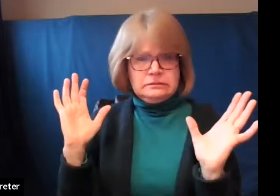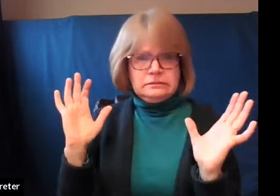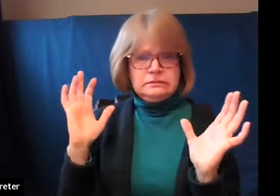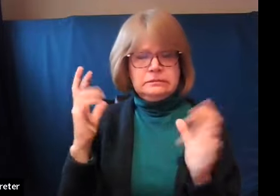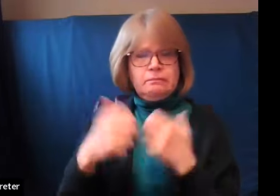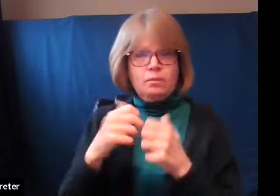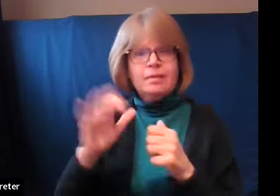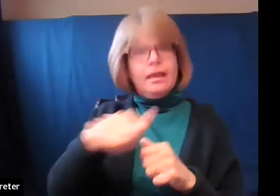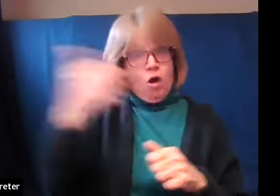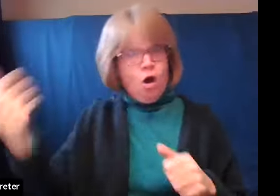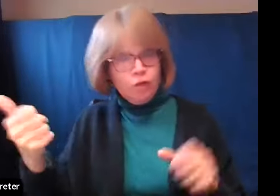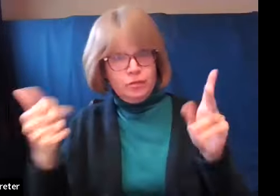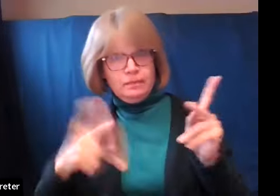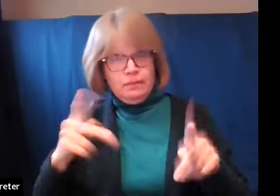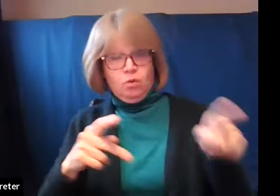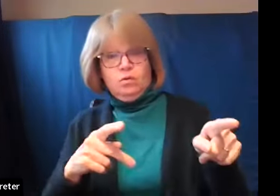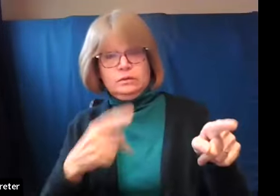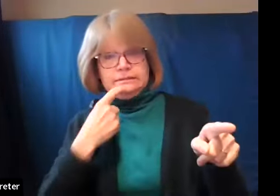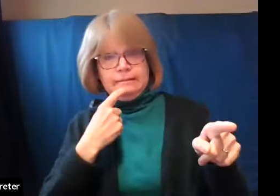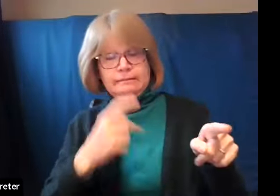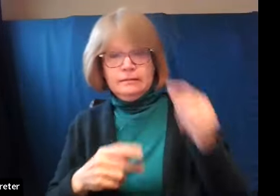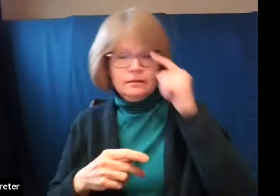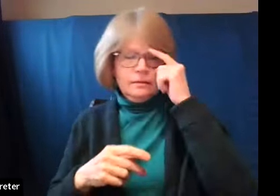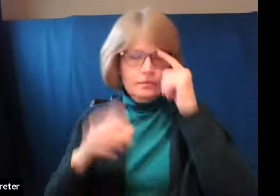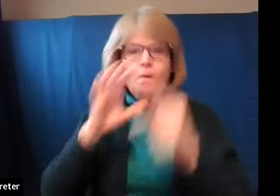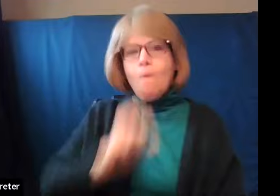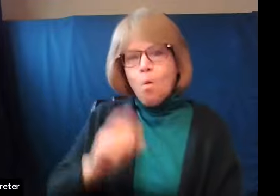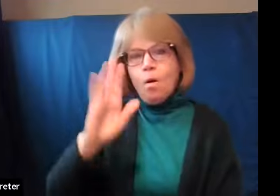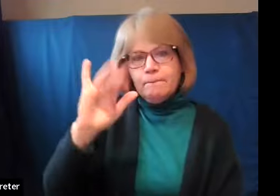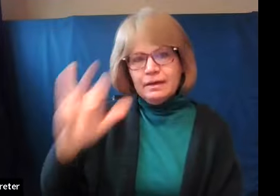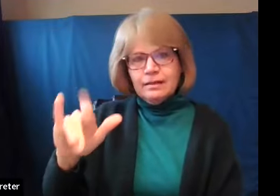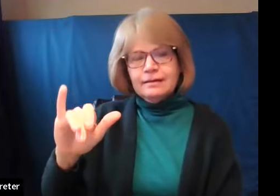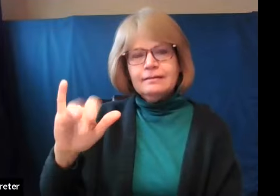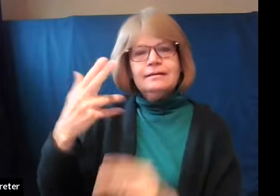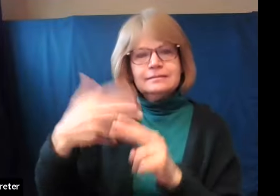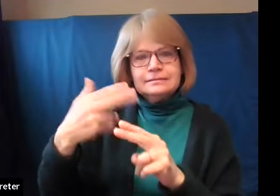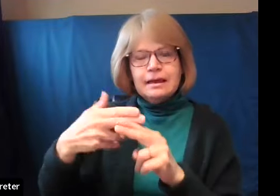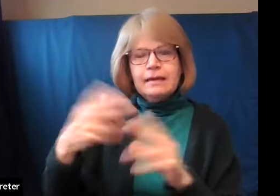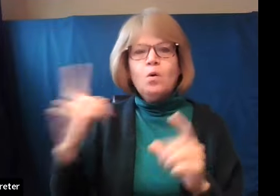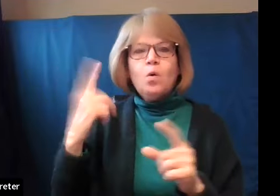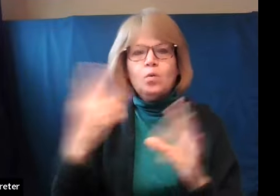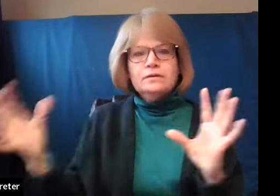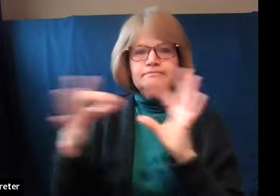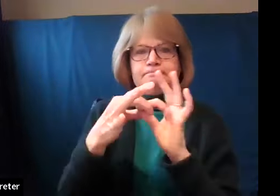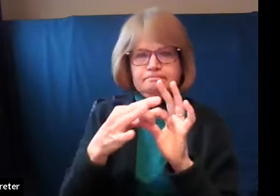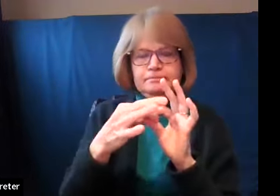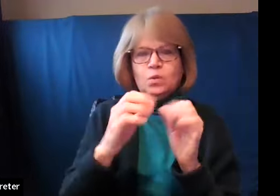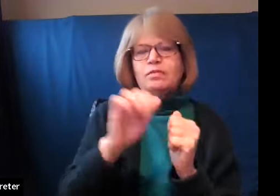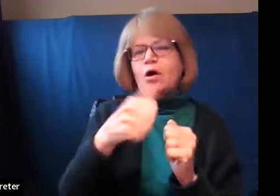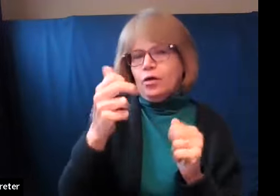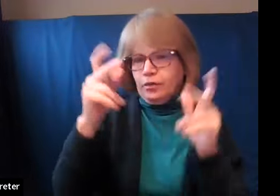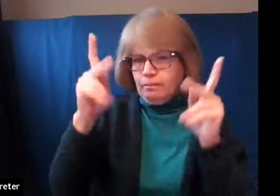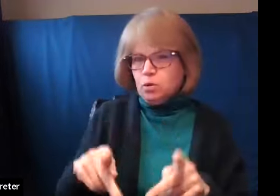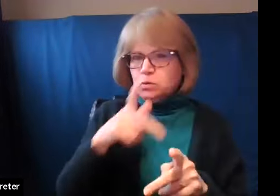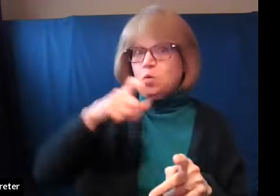proportions like others on Irma's list. Old Billy's name was regularly appended to the name of another person she deemed in immediate